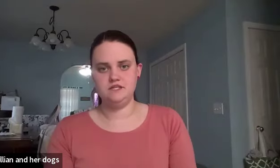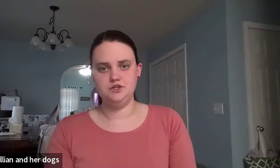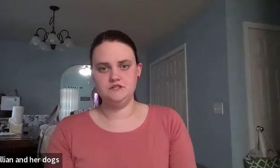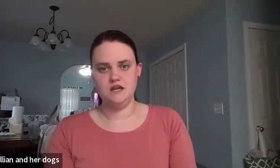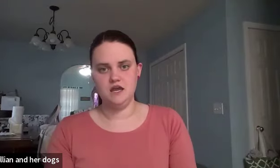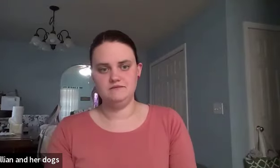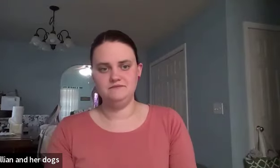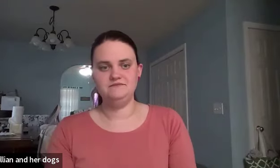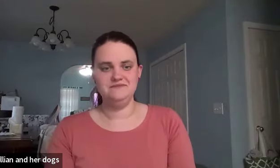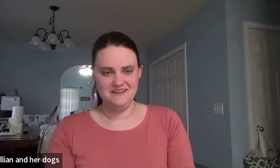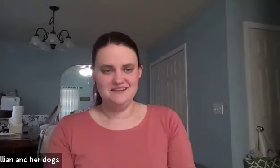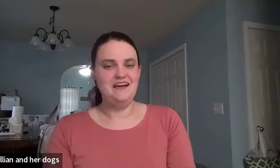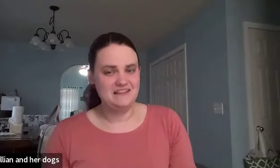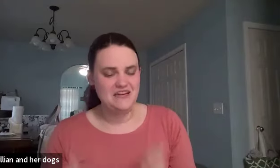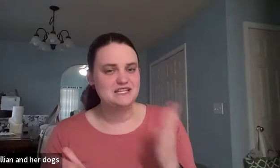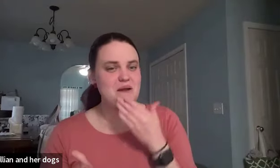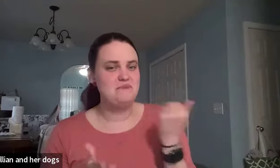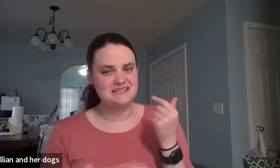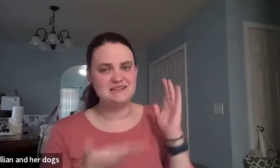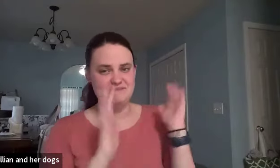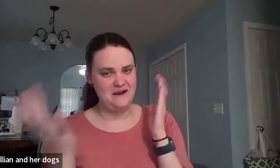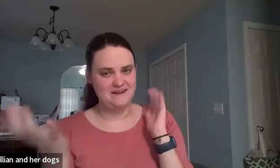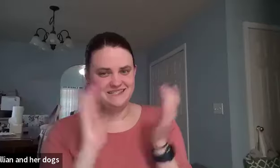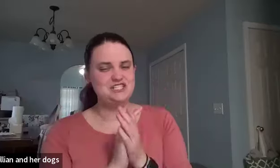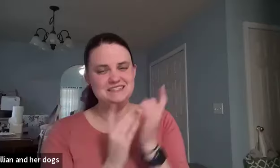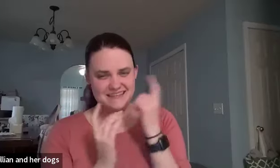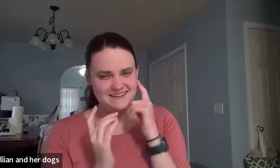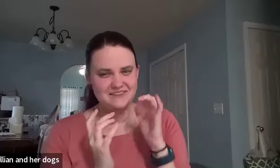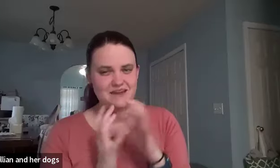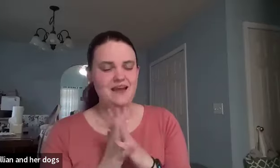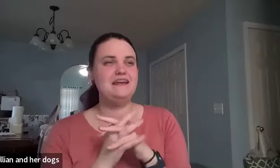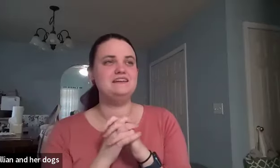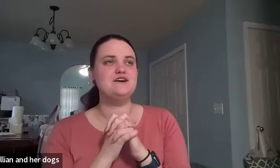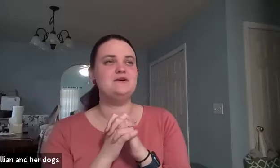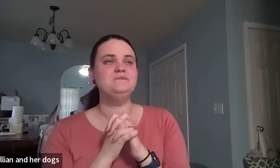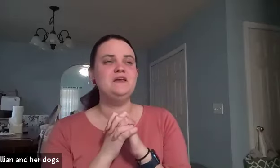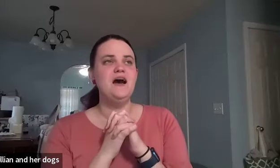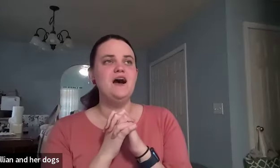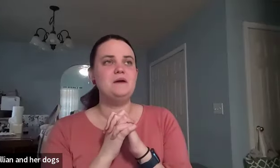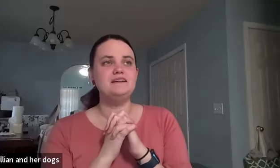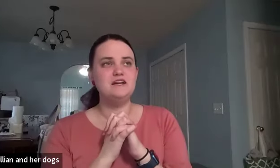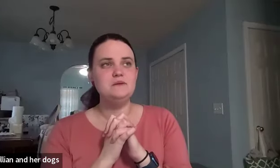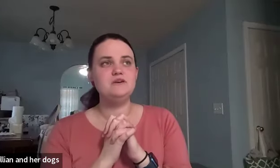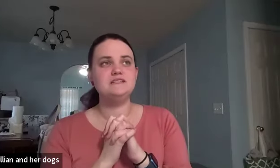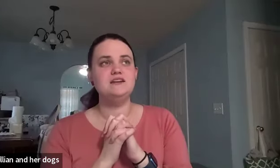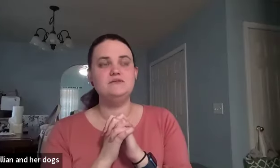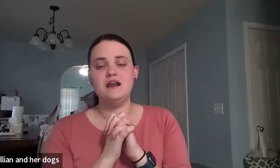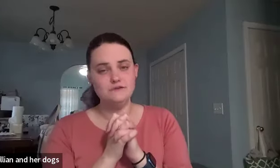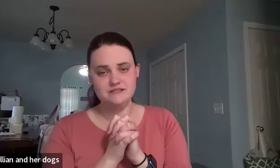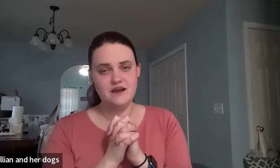see you today. That's like my best comparison. It's just think like that. And so I tell people, because I know not everyone's got